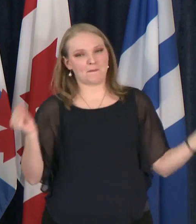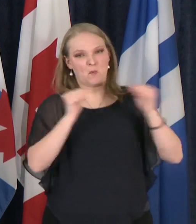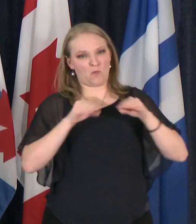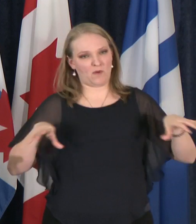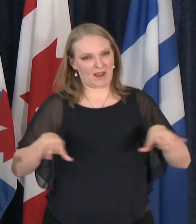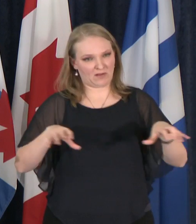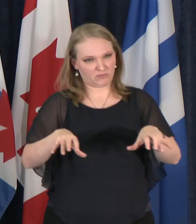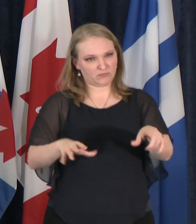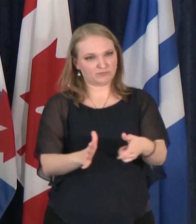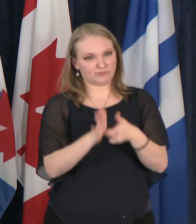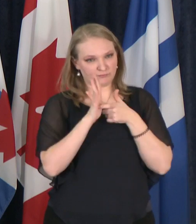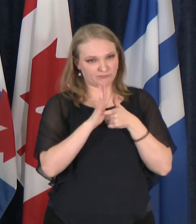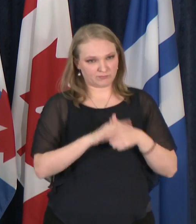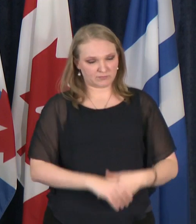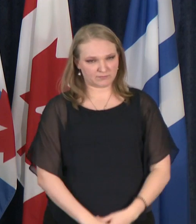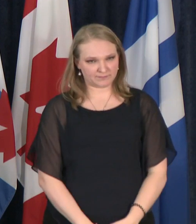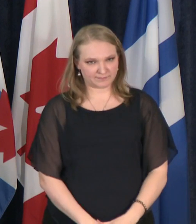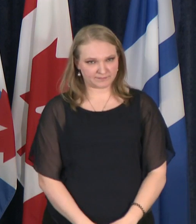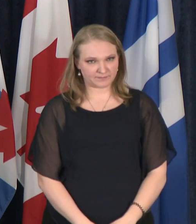action.